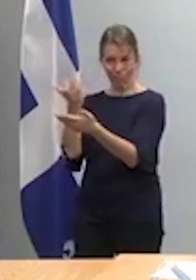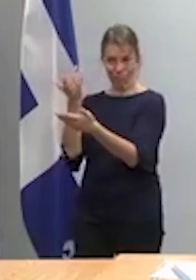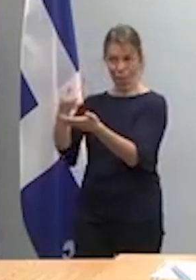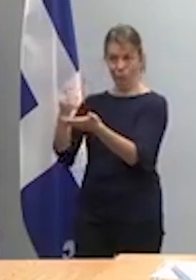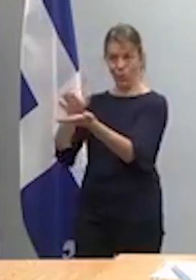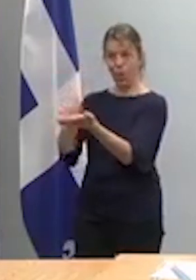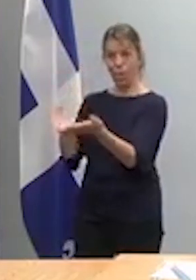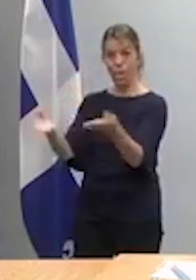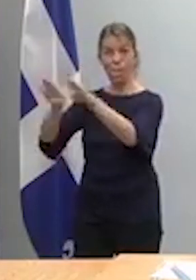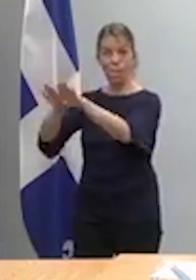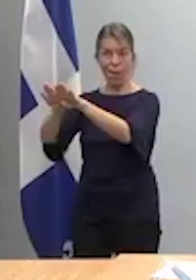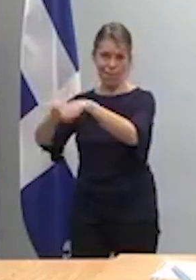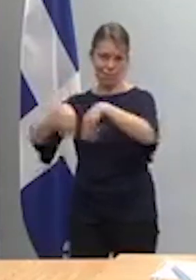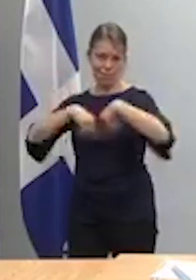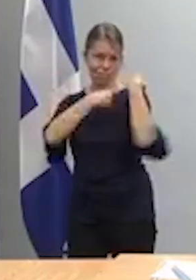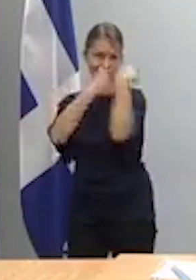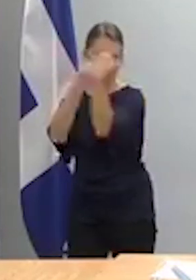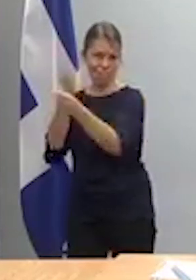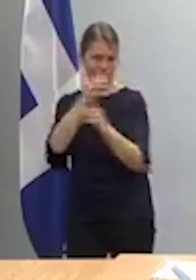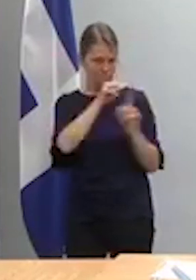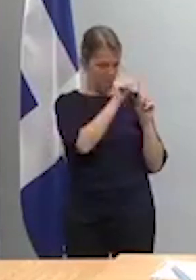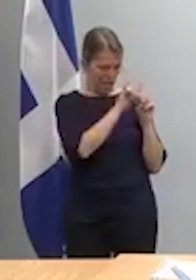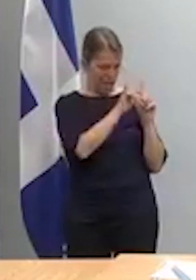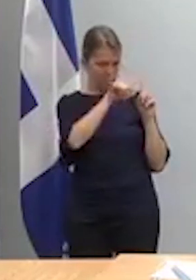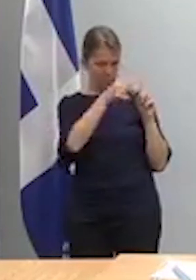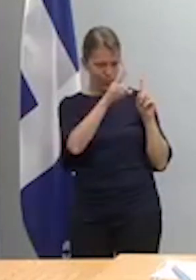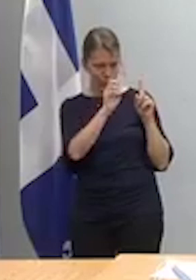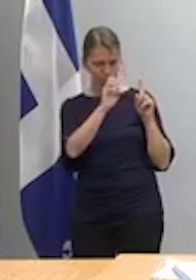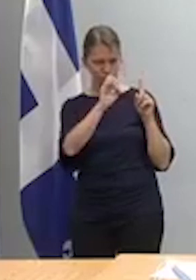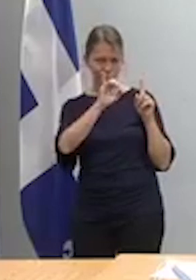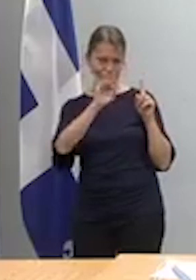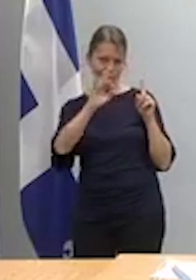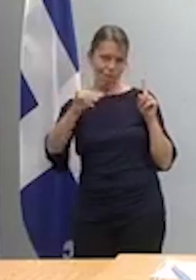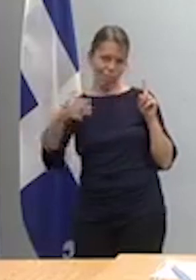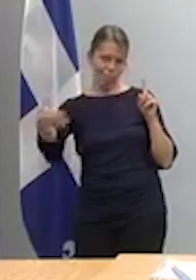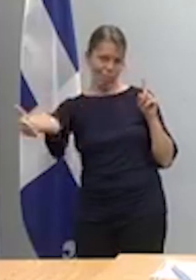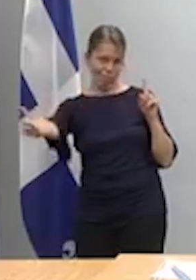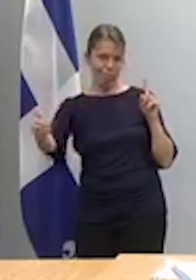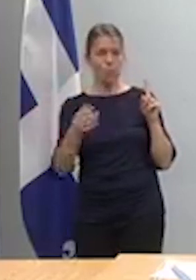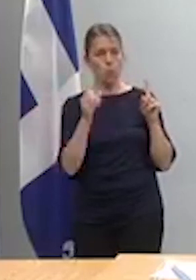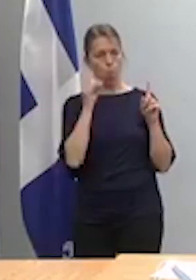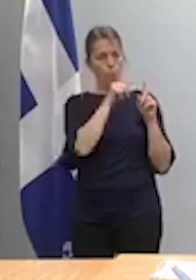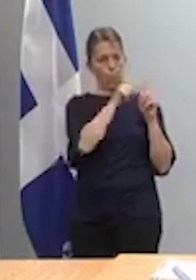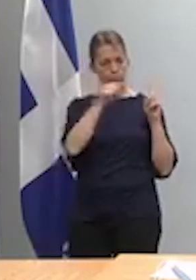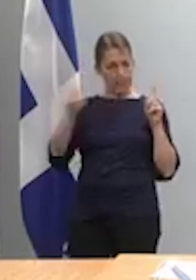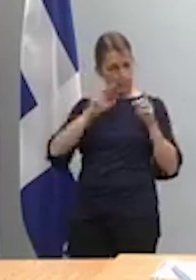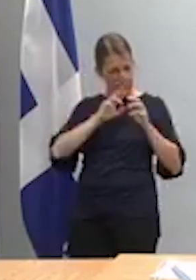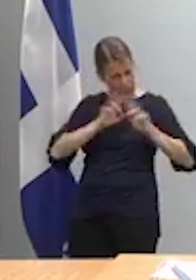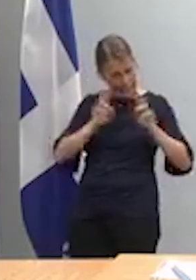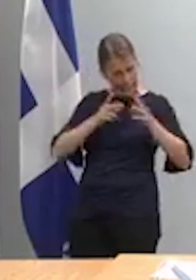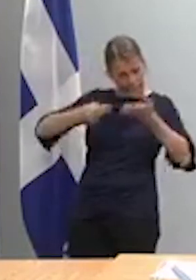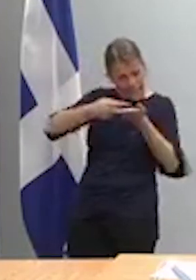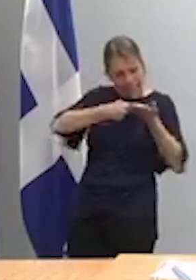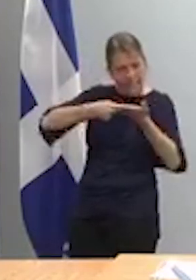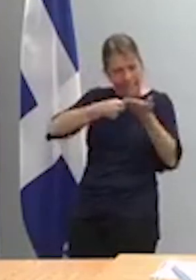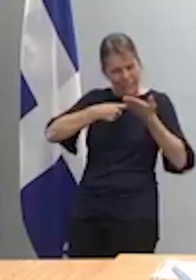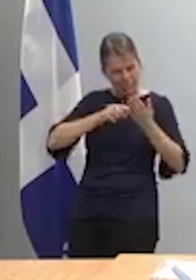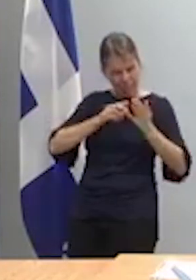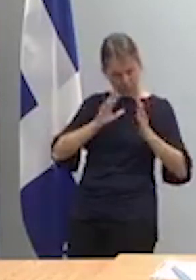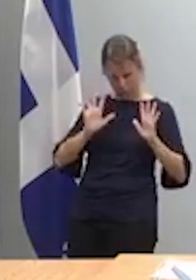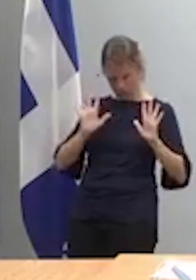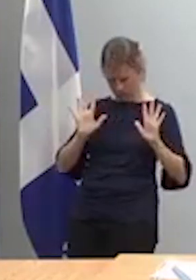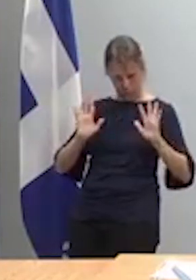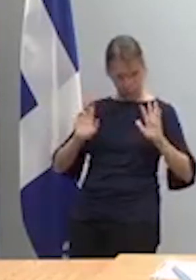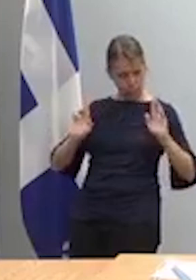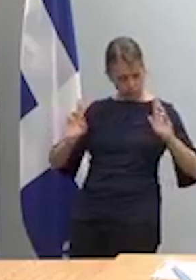vulnerable families. And we've prepared the back to school, the back to school with them, the entry in school,